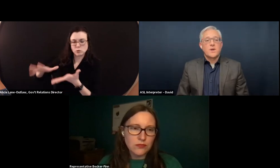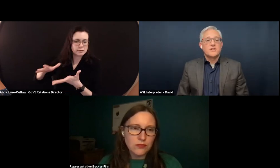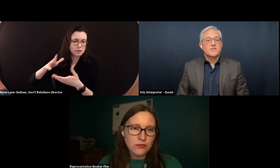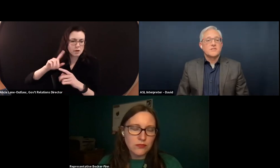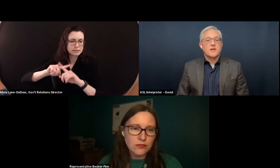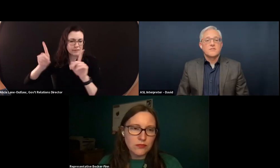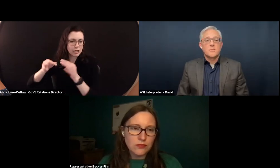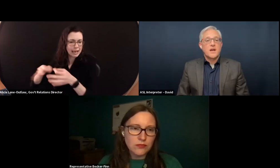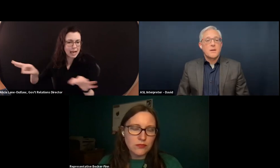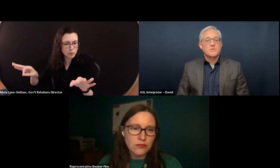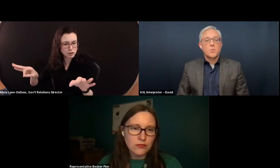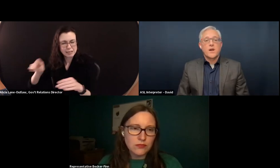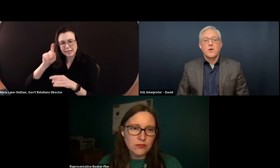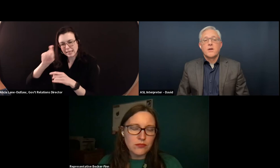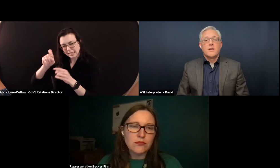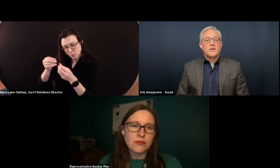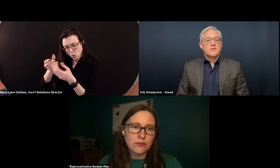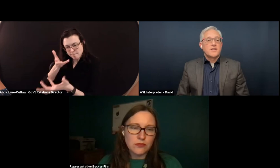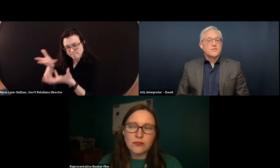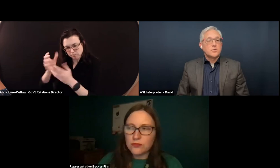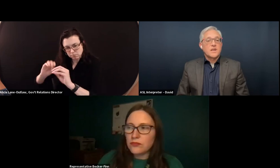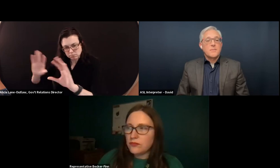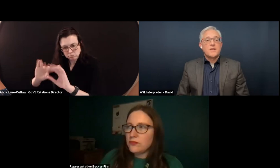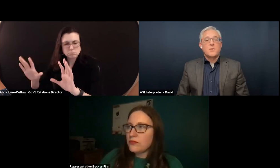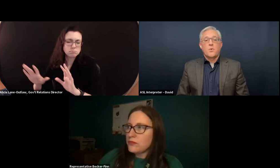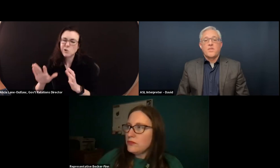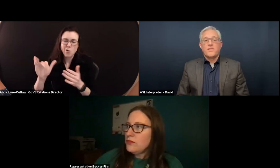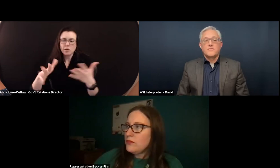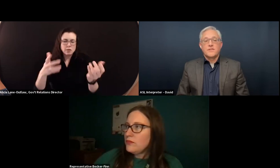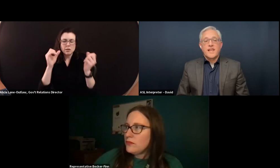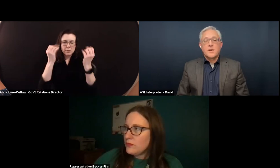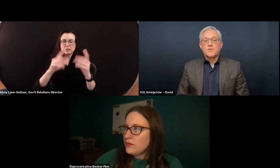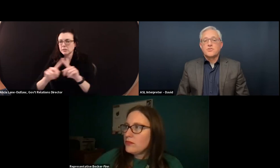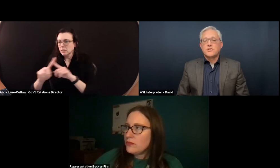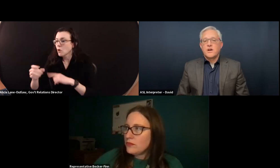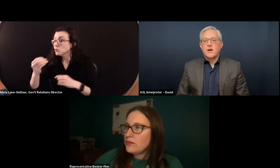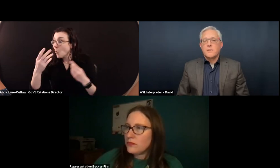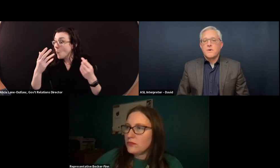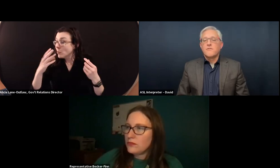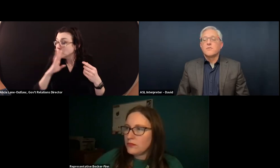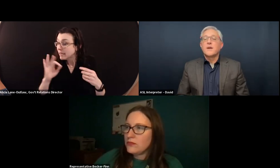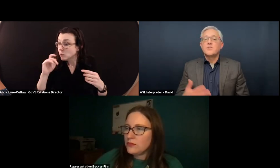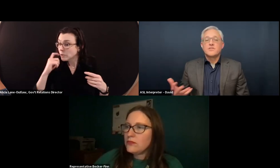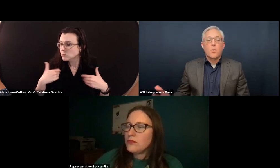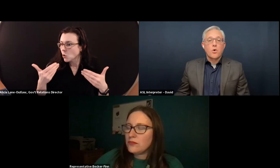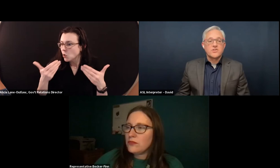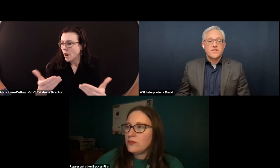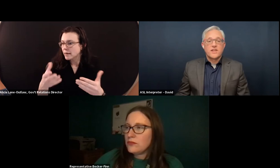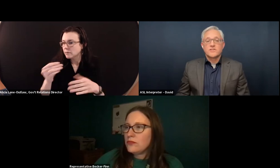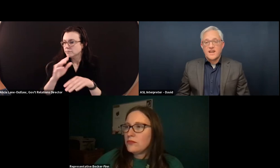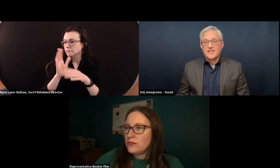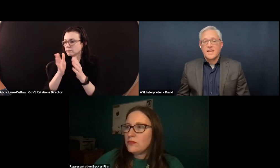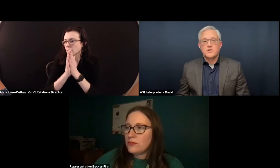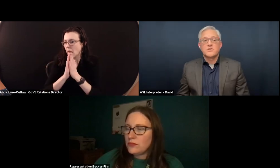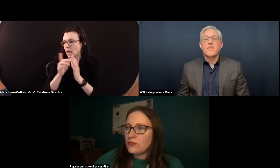are situations sometimes where deaf students come in with different language of languages of origin